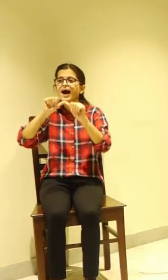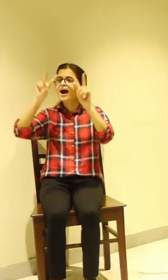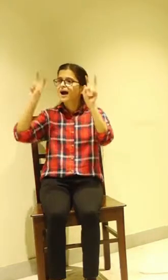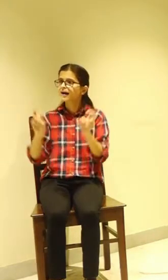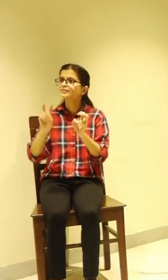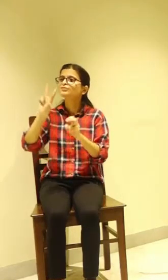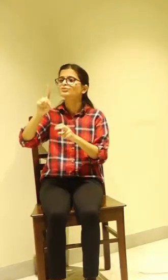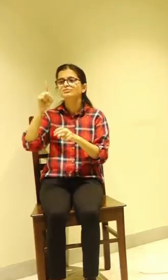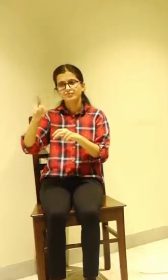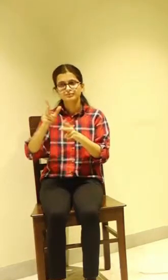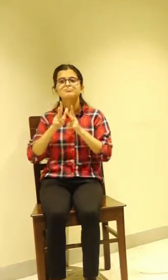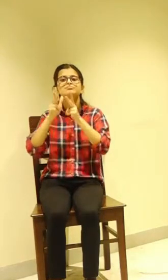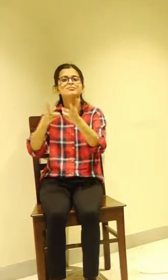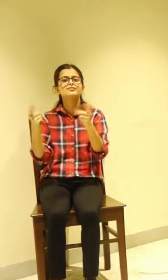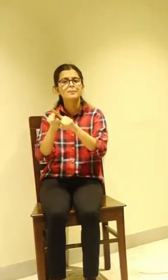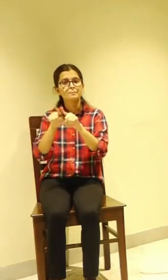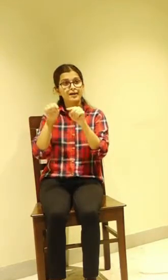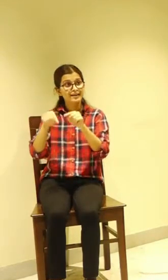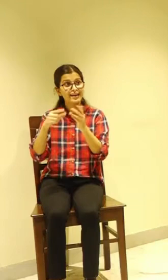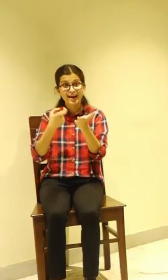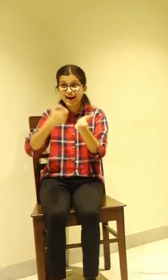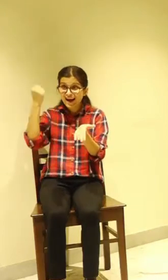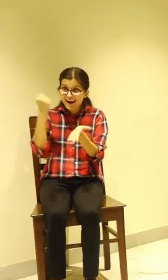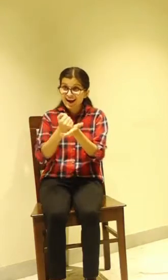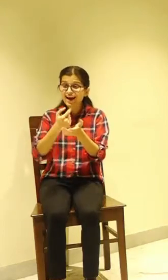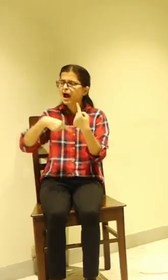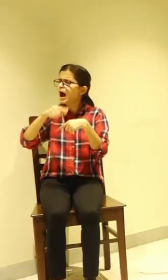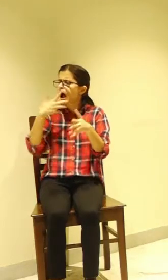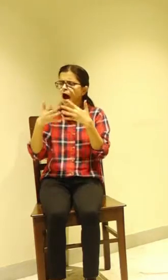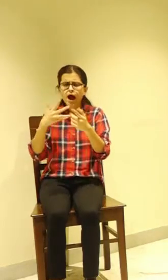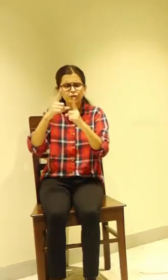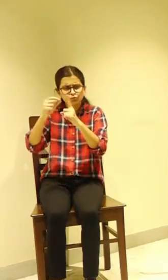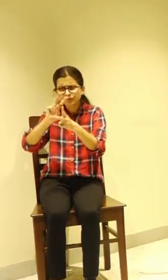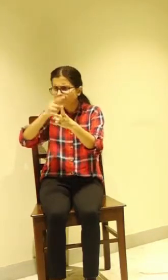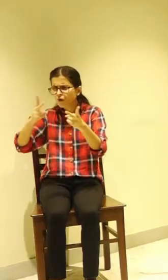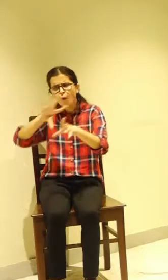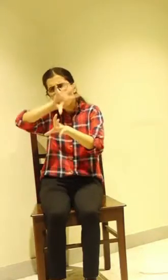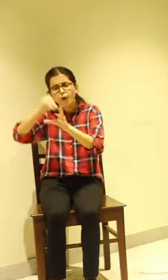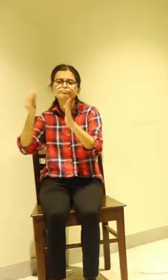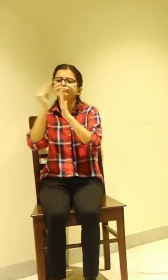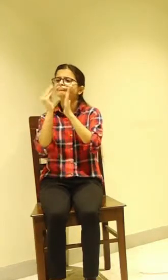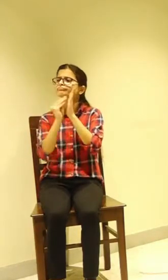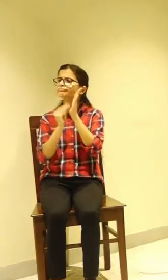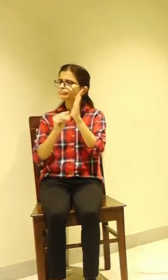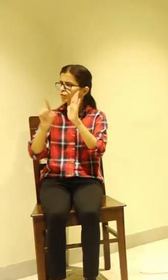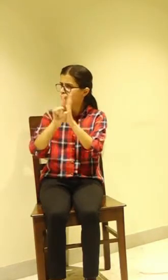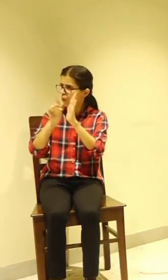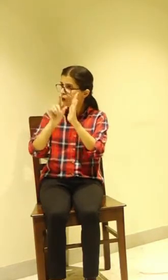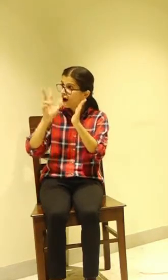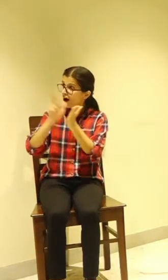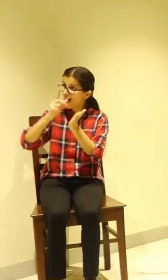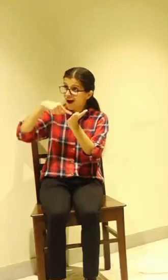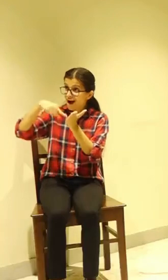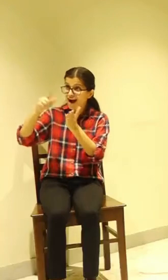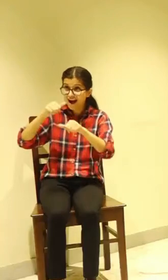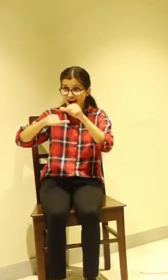some sense. But just putting in a fundamental right that anything can be taken away except according to procedure established by law, not